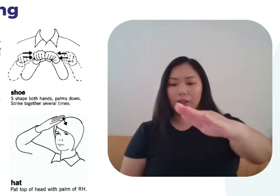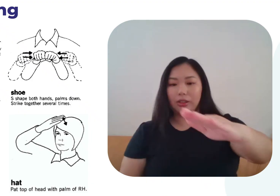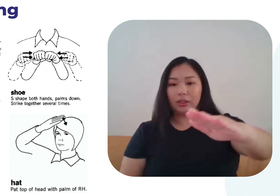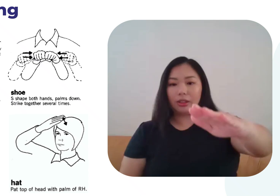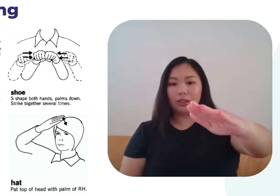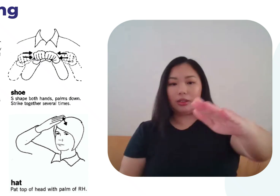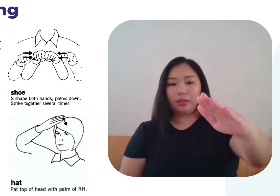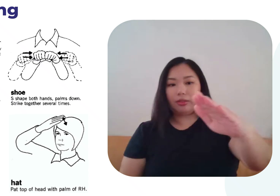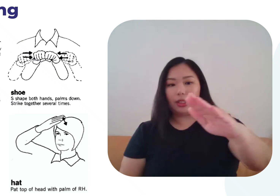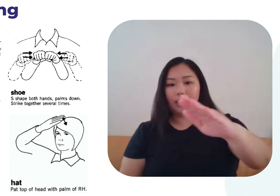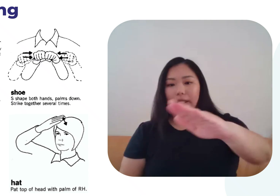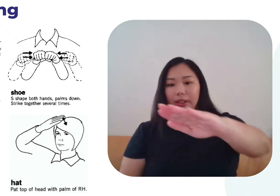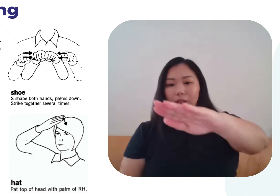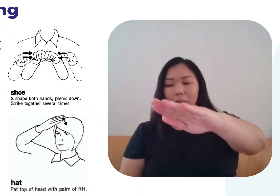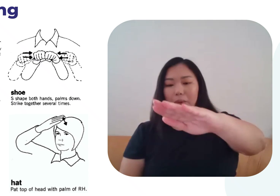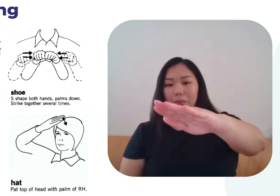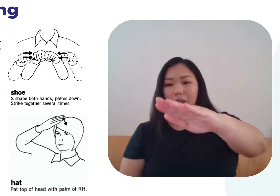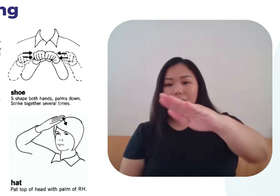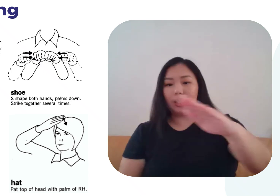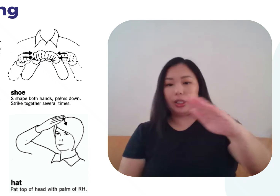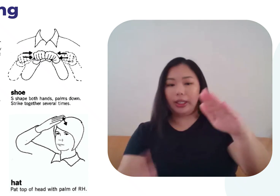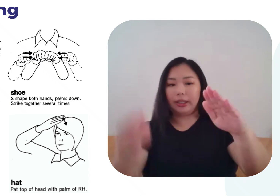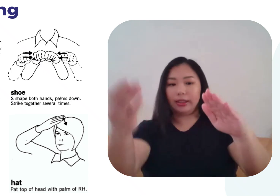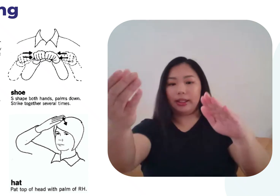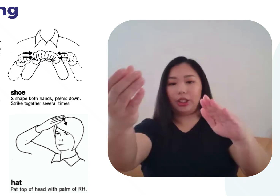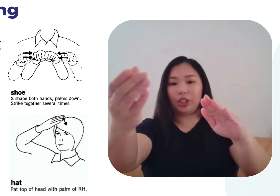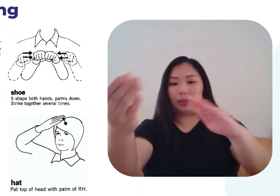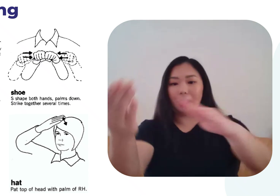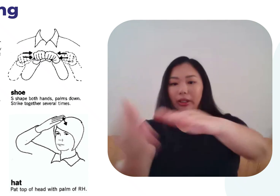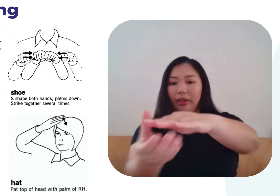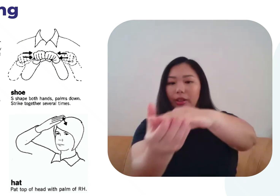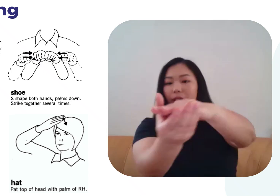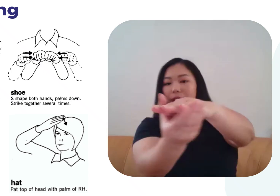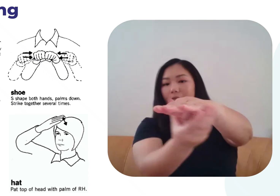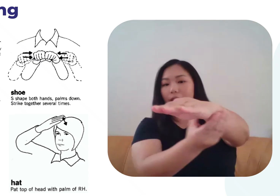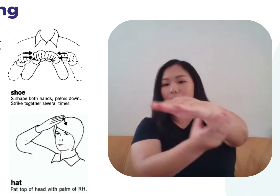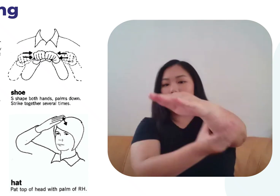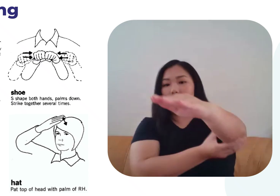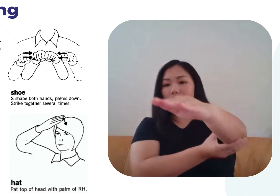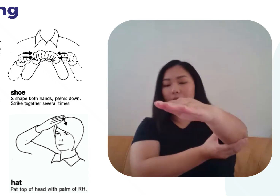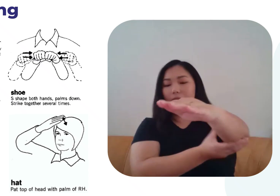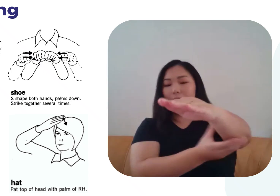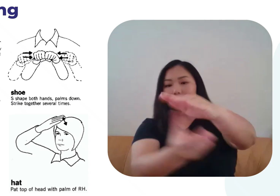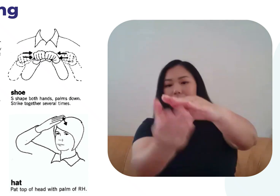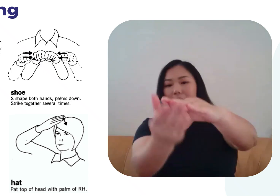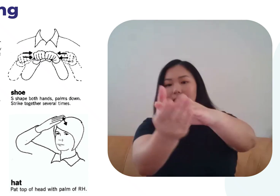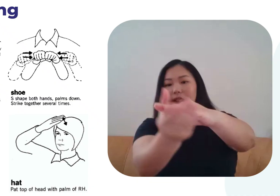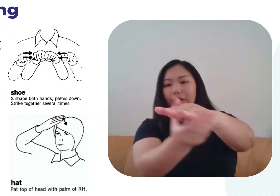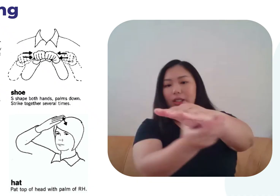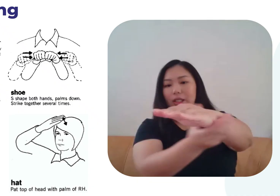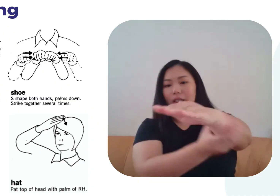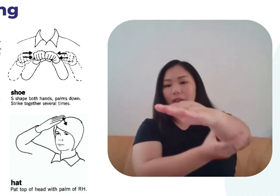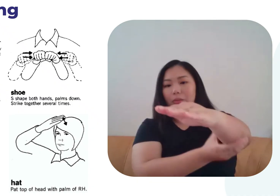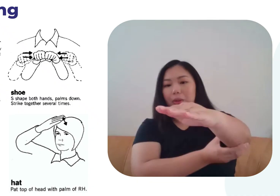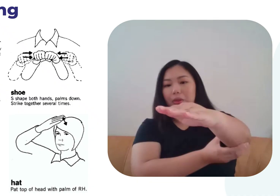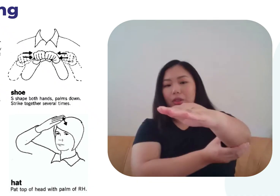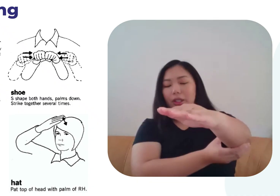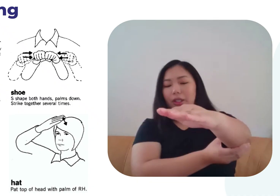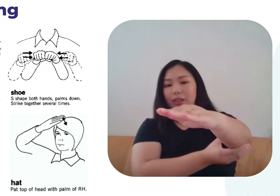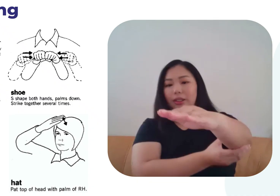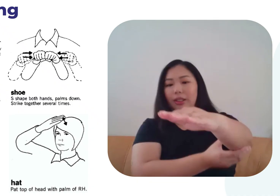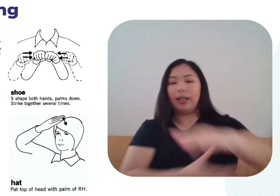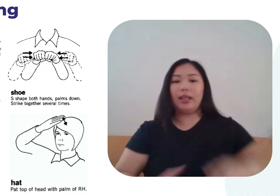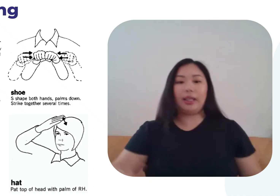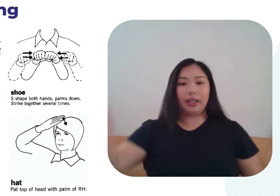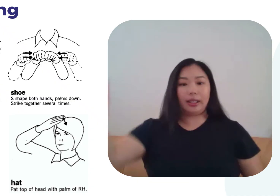Boot, flat, open palm one hand, C shape the other, and you bring up like you're sliding a boot